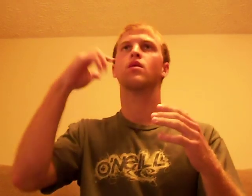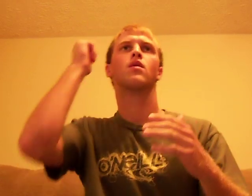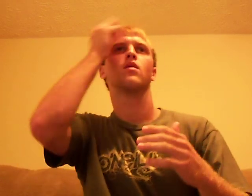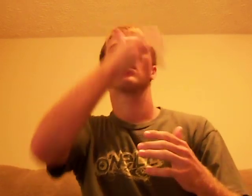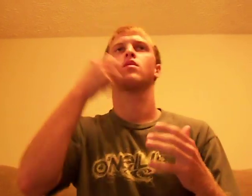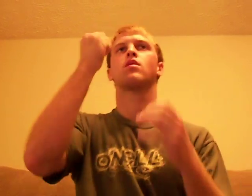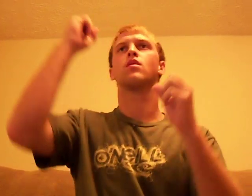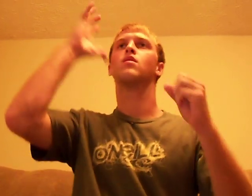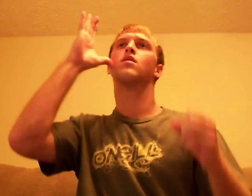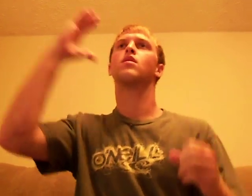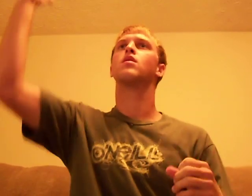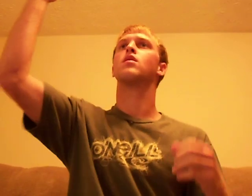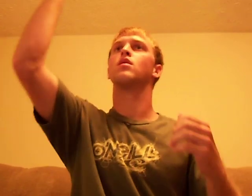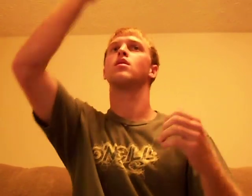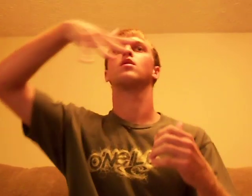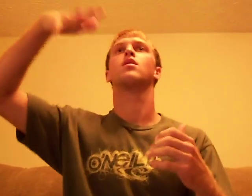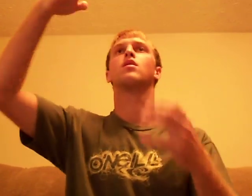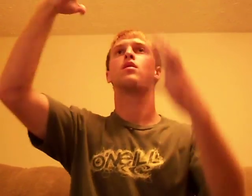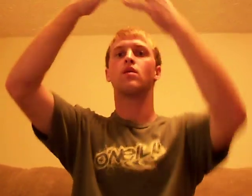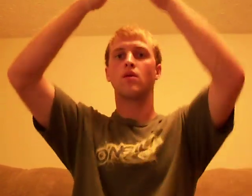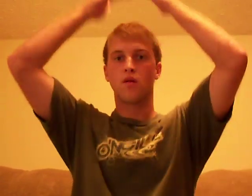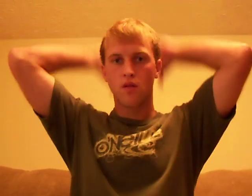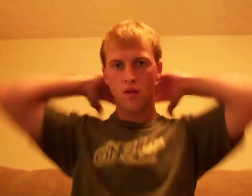the moonlight overthrew